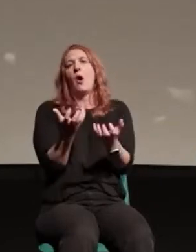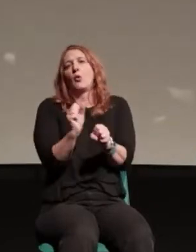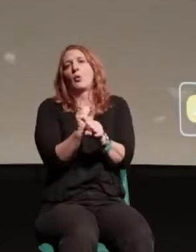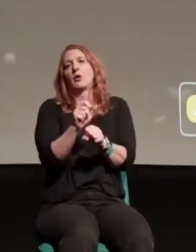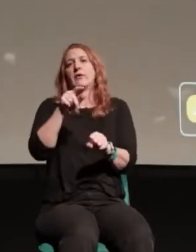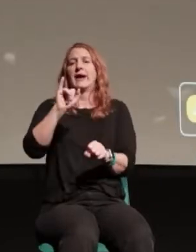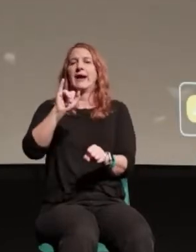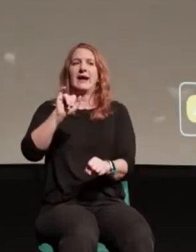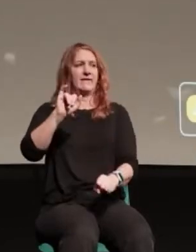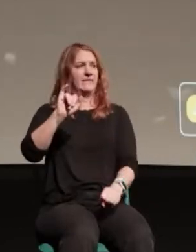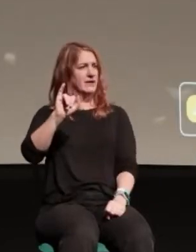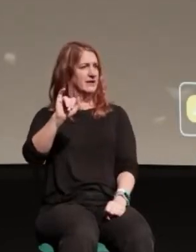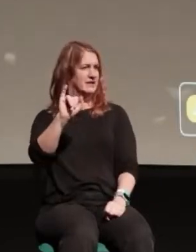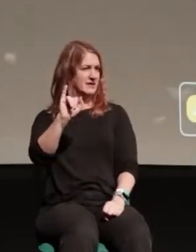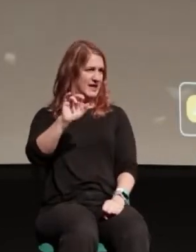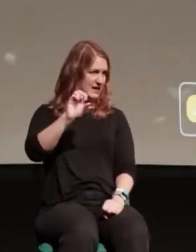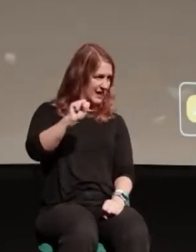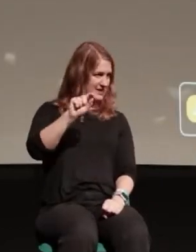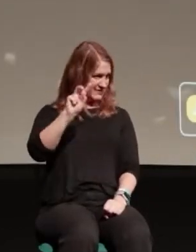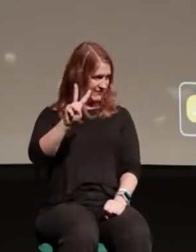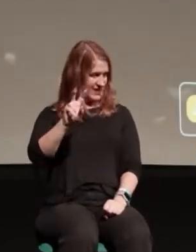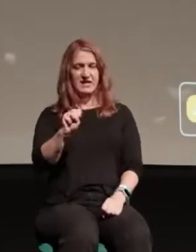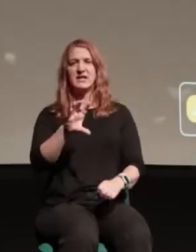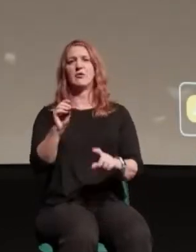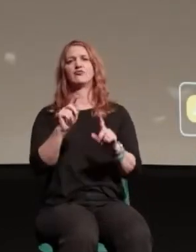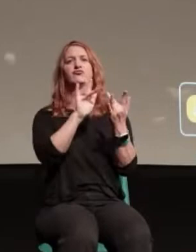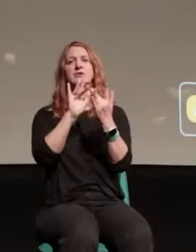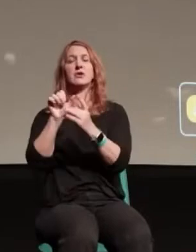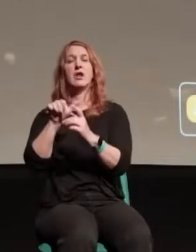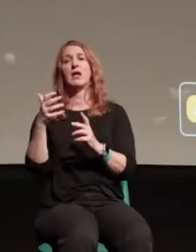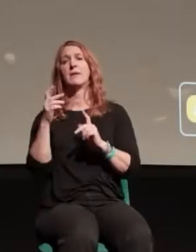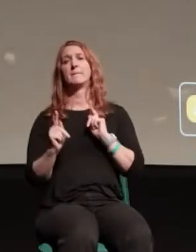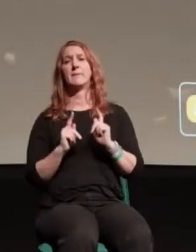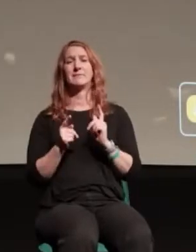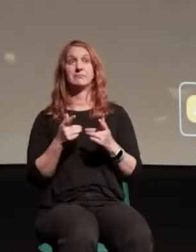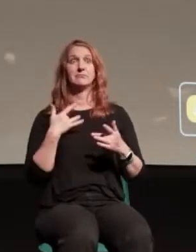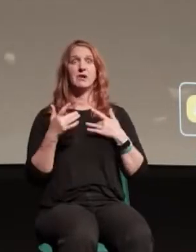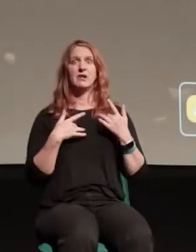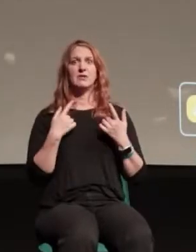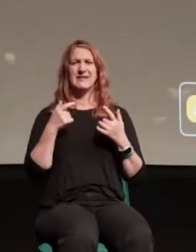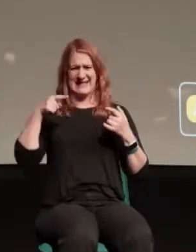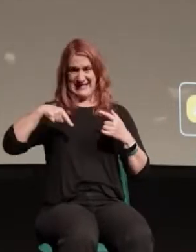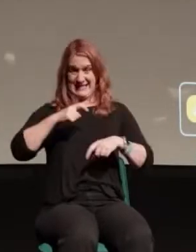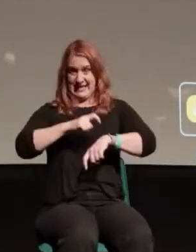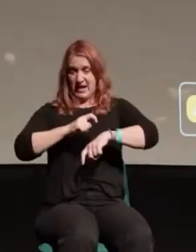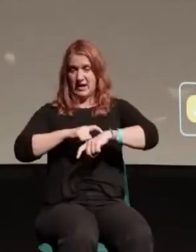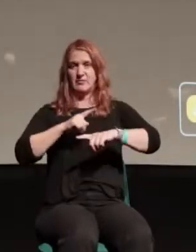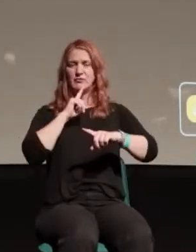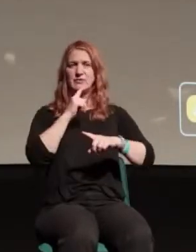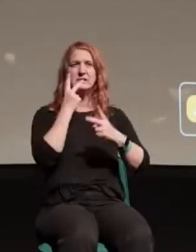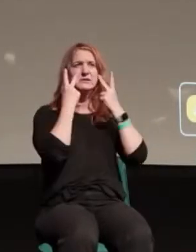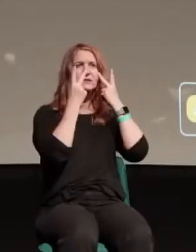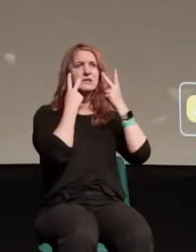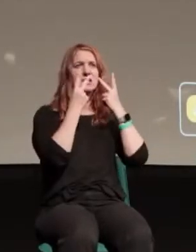on the system because it's where they can reach so many people. So I think it's exciting to be at this juncture of being able to